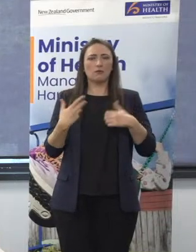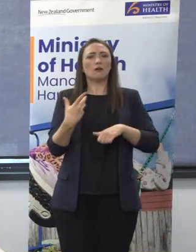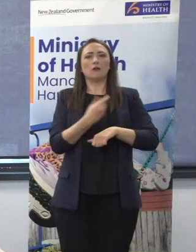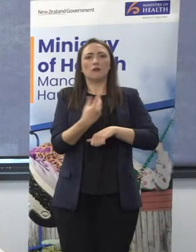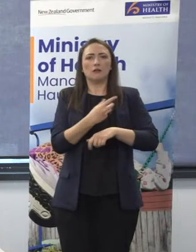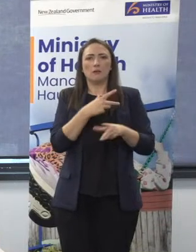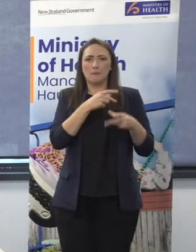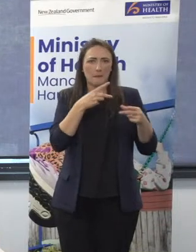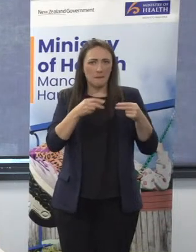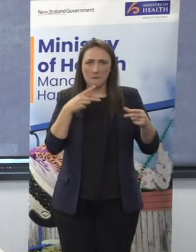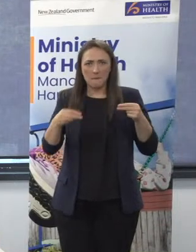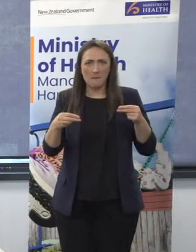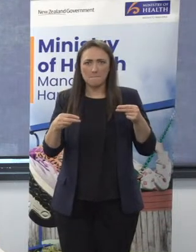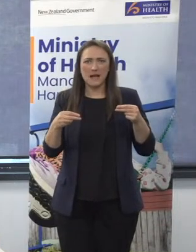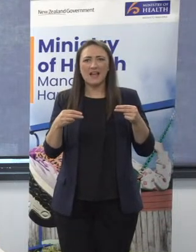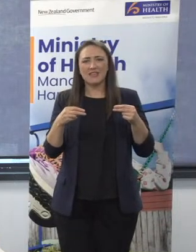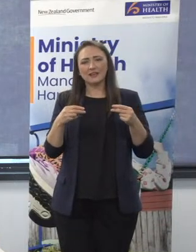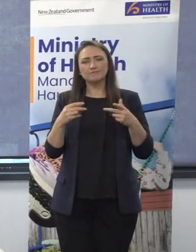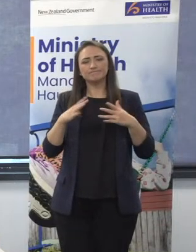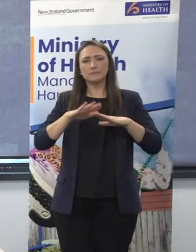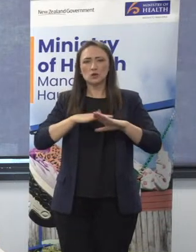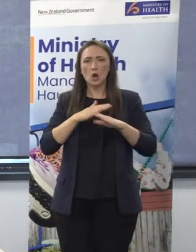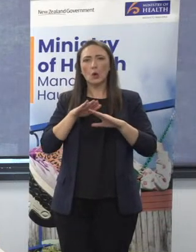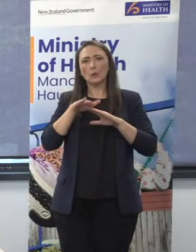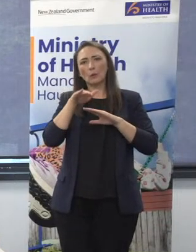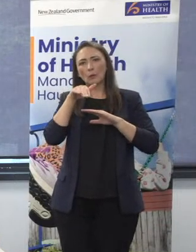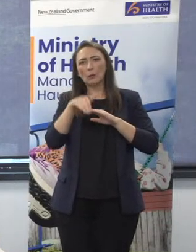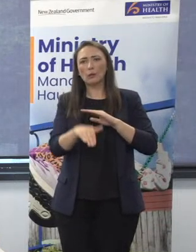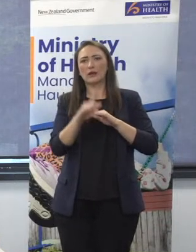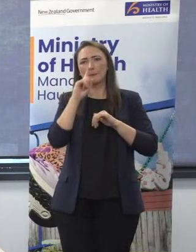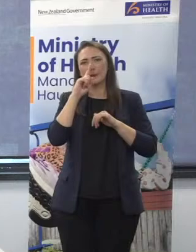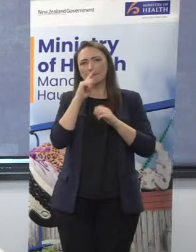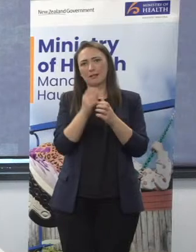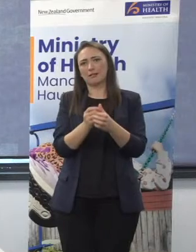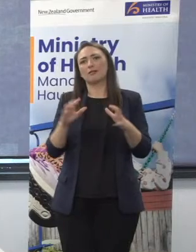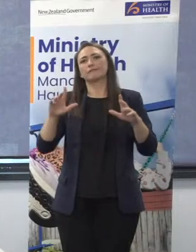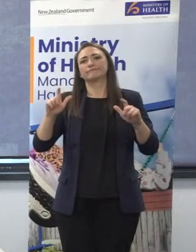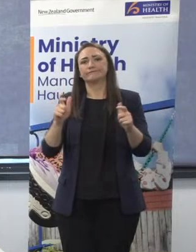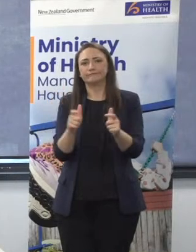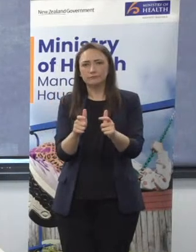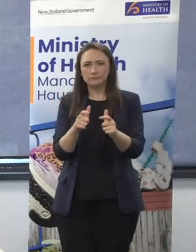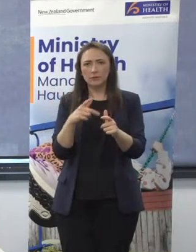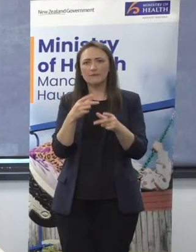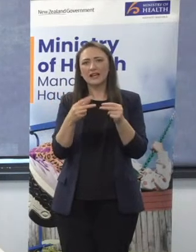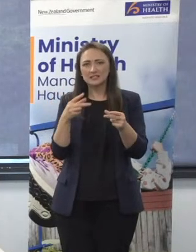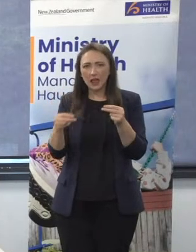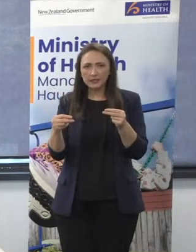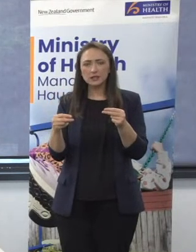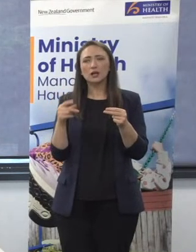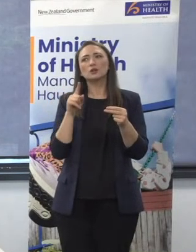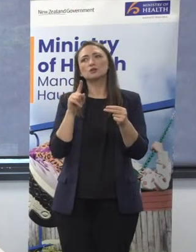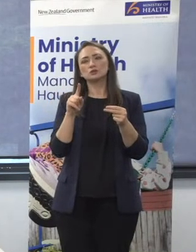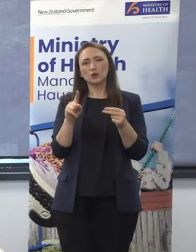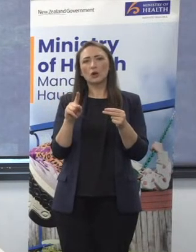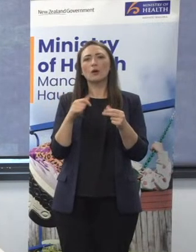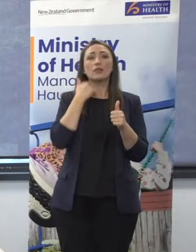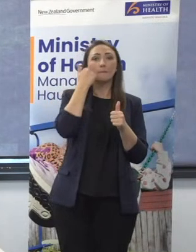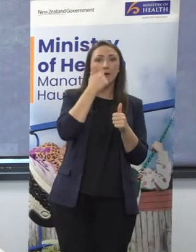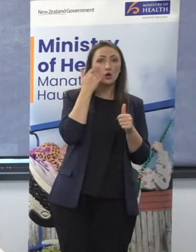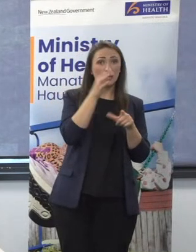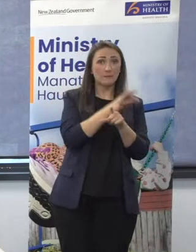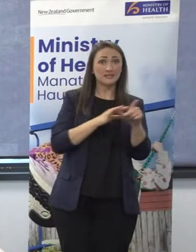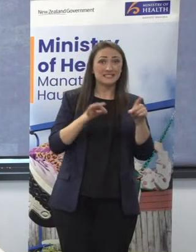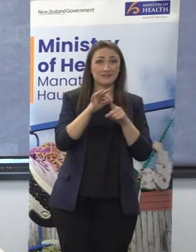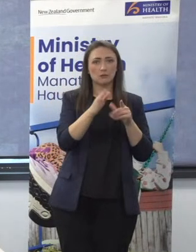our providers across the DHB sector. Our Māori and Pacific providers are still working exceptionally hard to close those